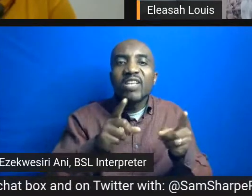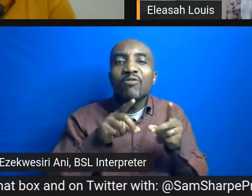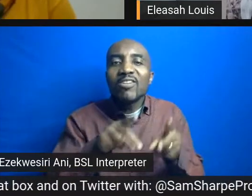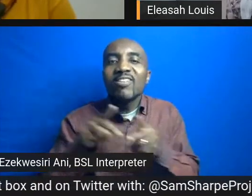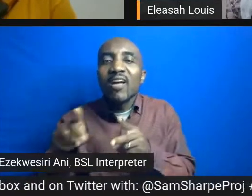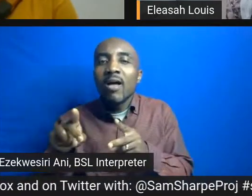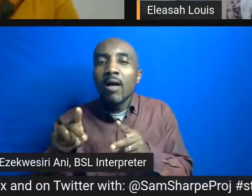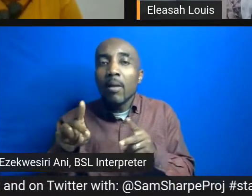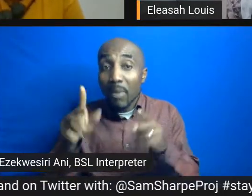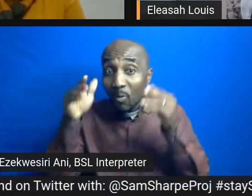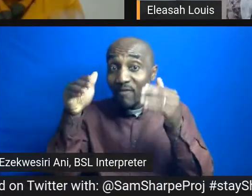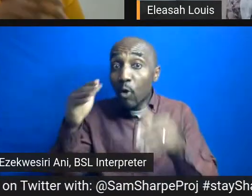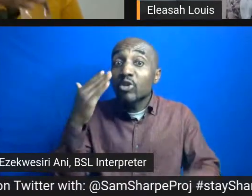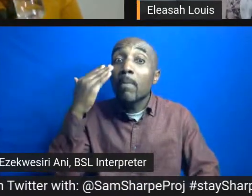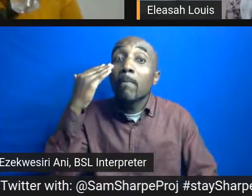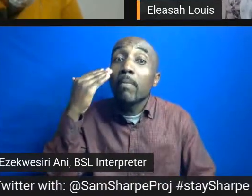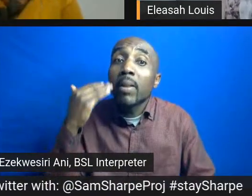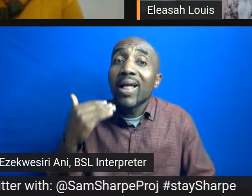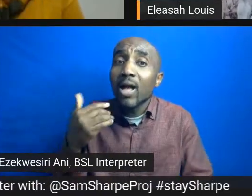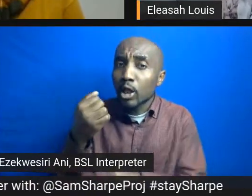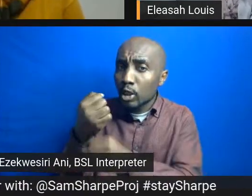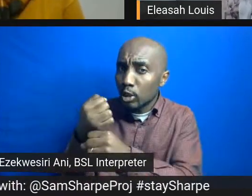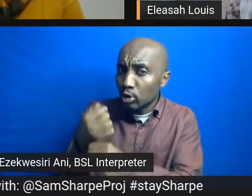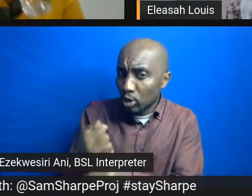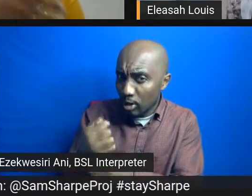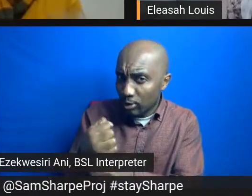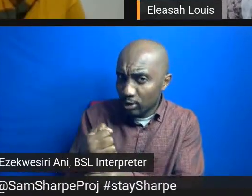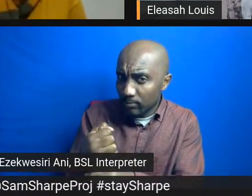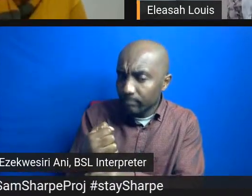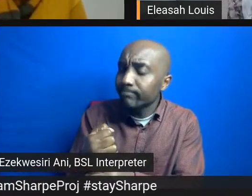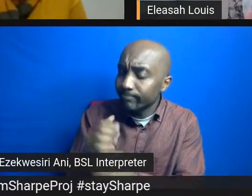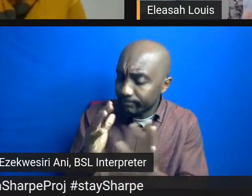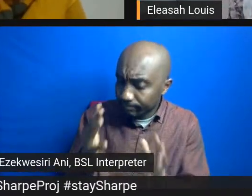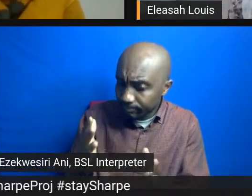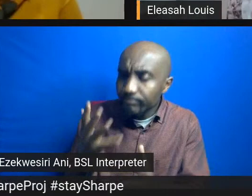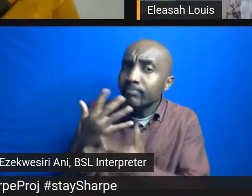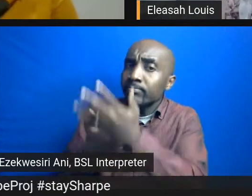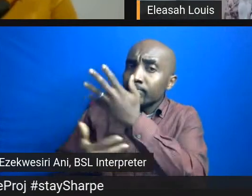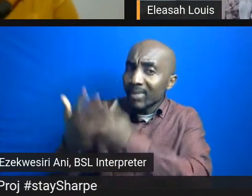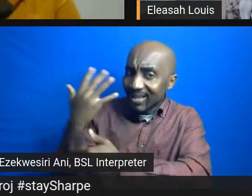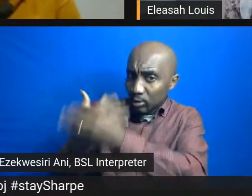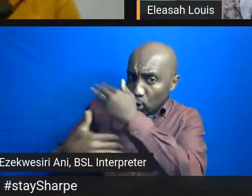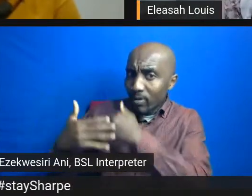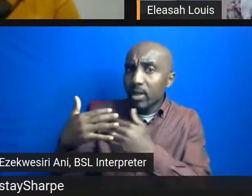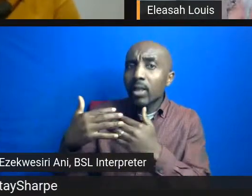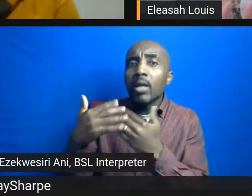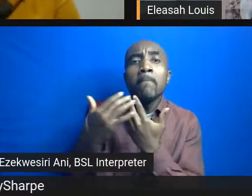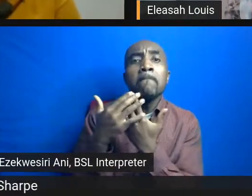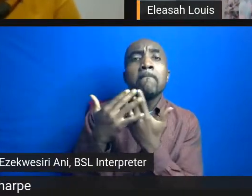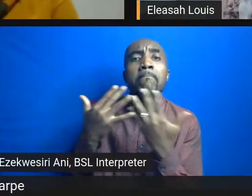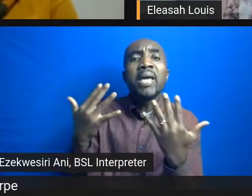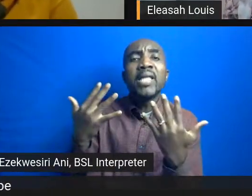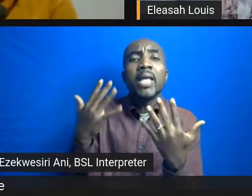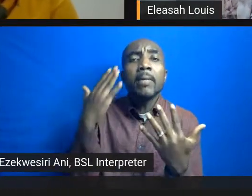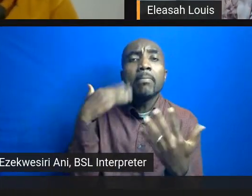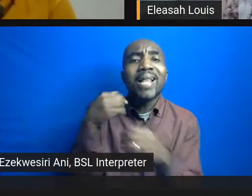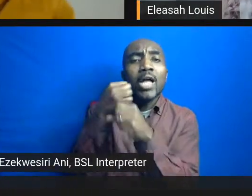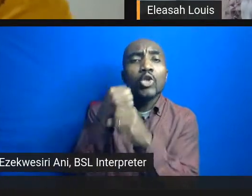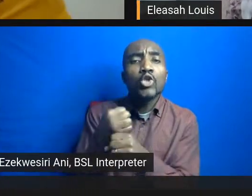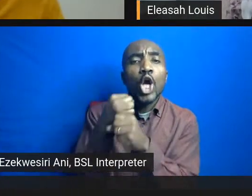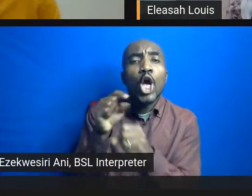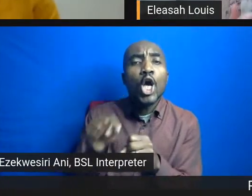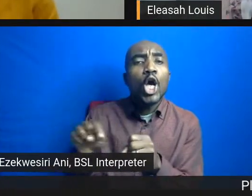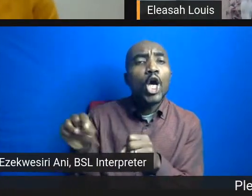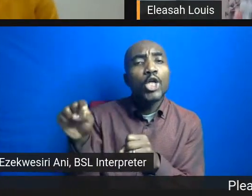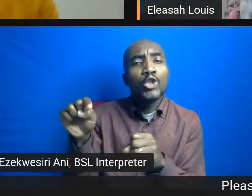for a moment. We know historically that many Black churches have been known or come to be known